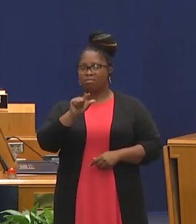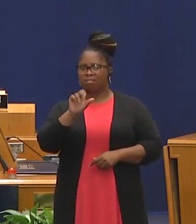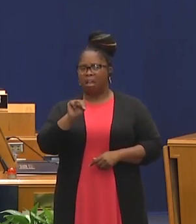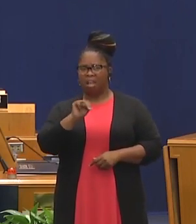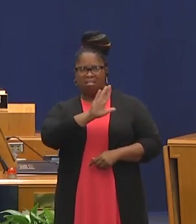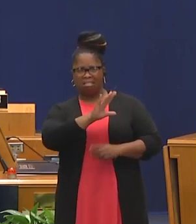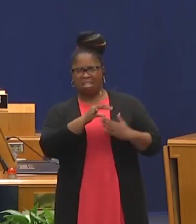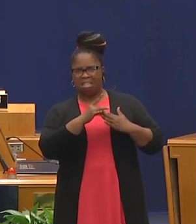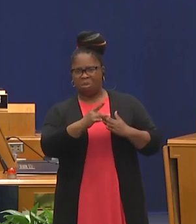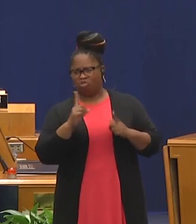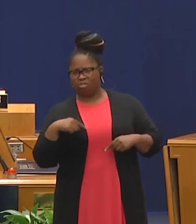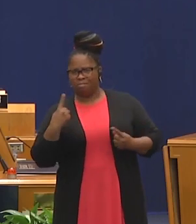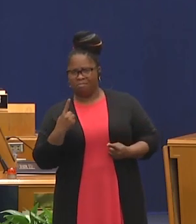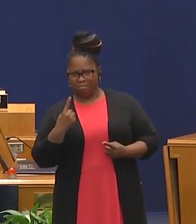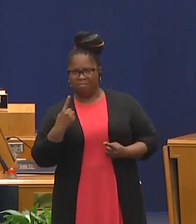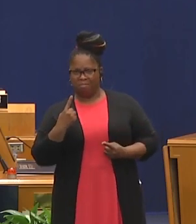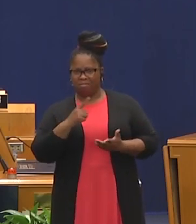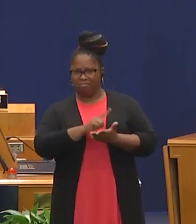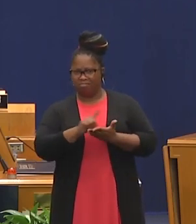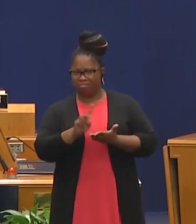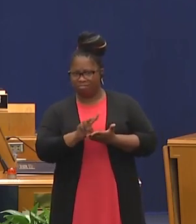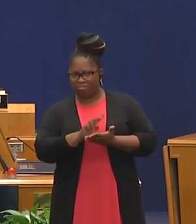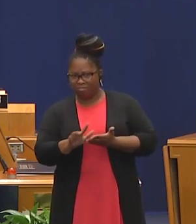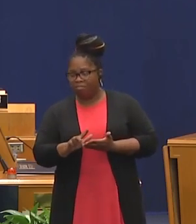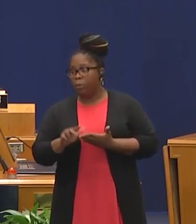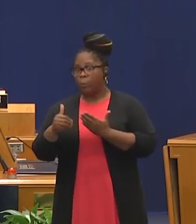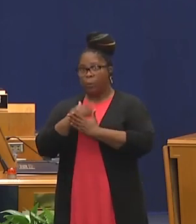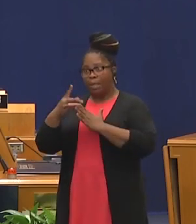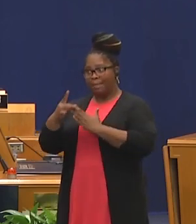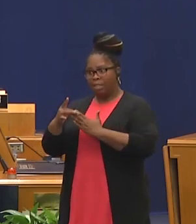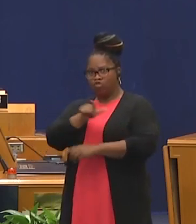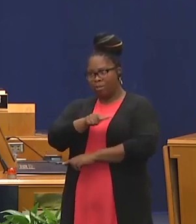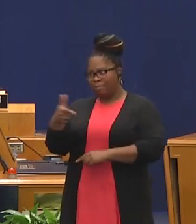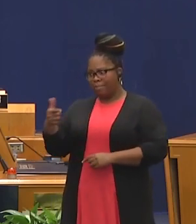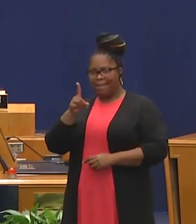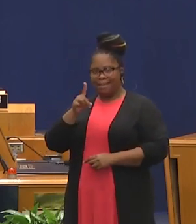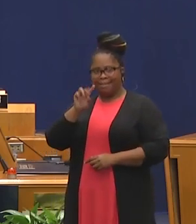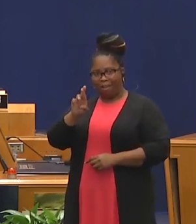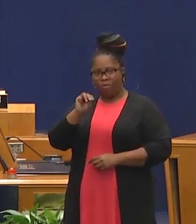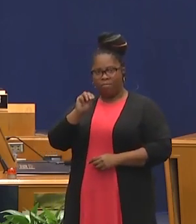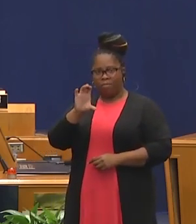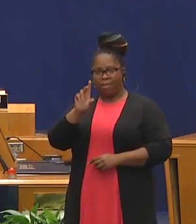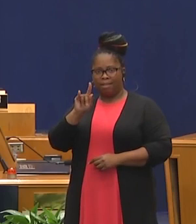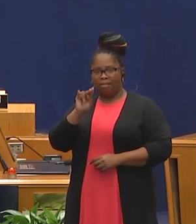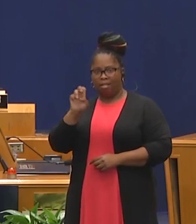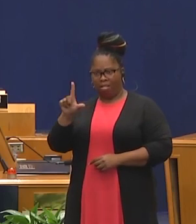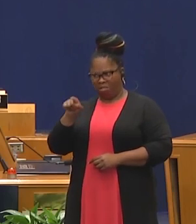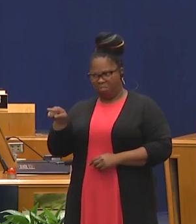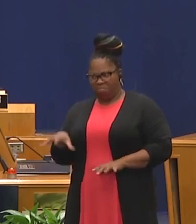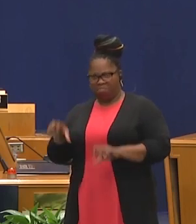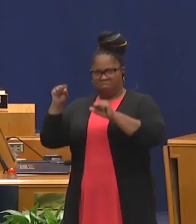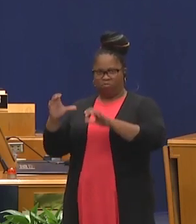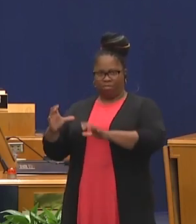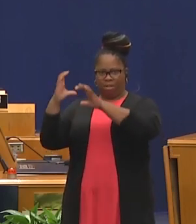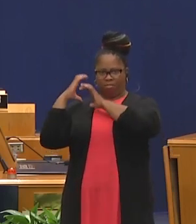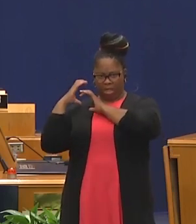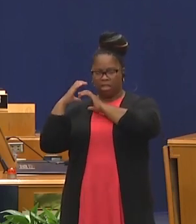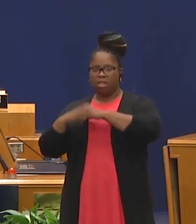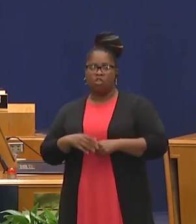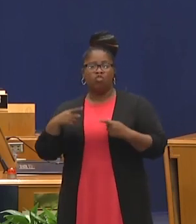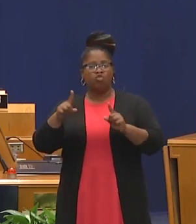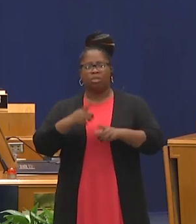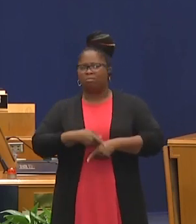several weeks, as well as to the new leadership of Dr. McKinnell as he takes on this great task. In a time of crisis like this, we do want to make sure that we're